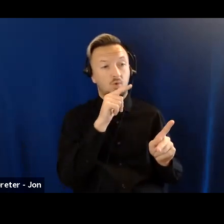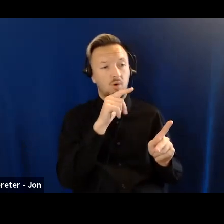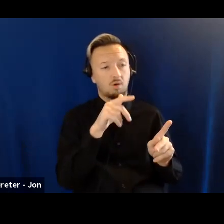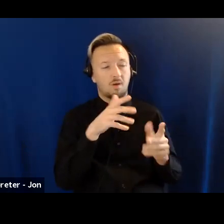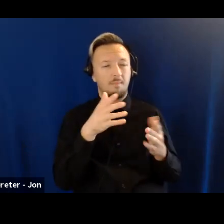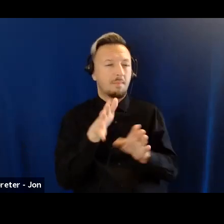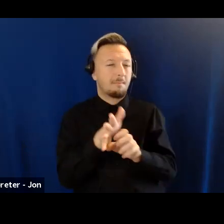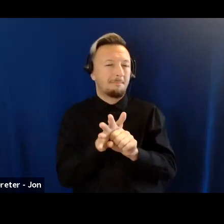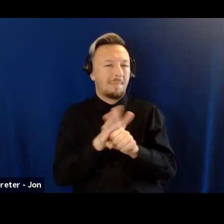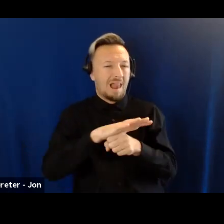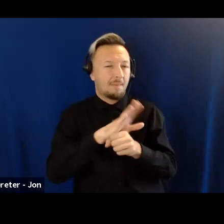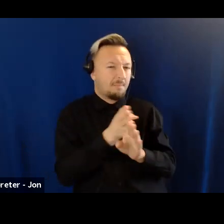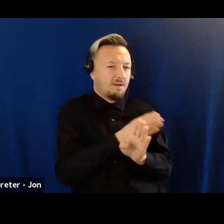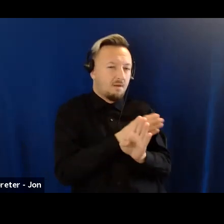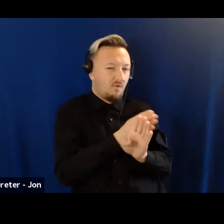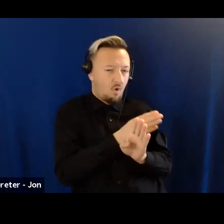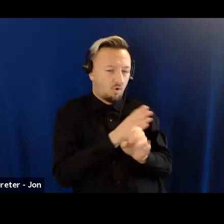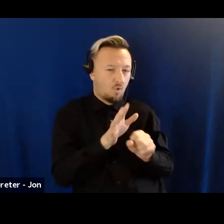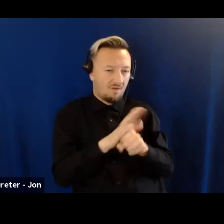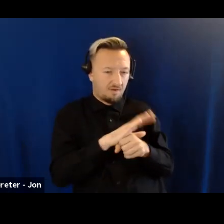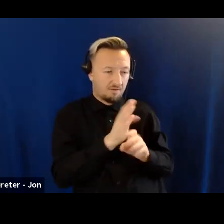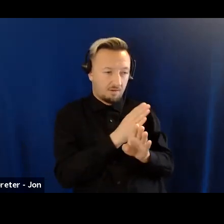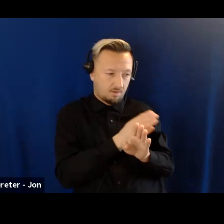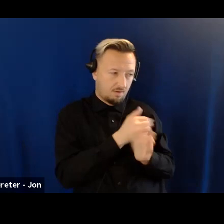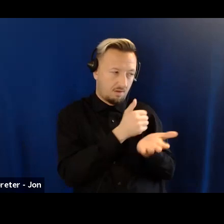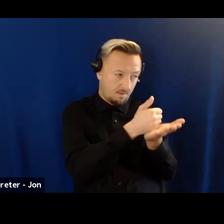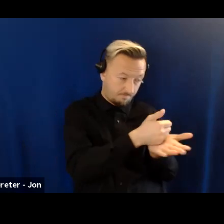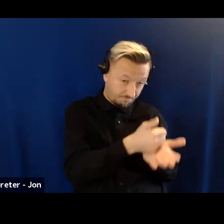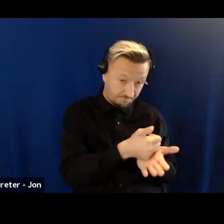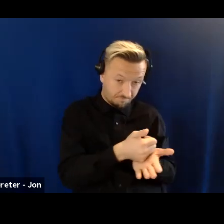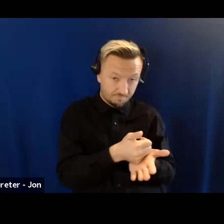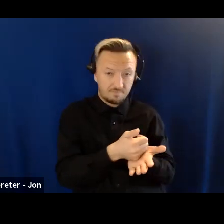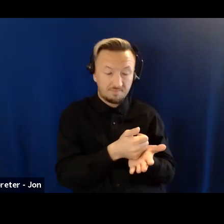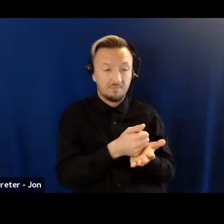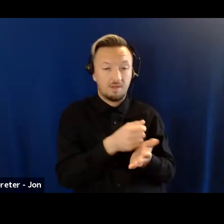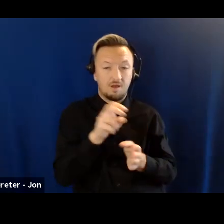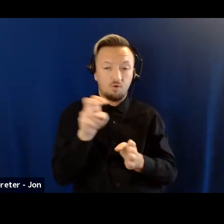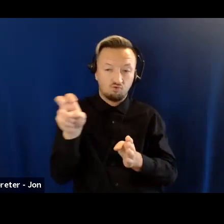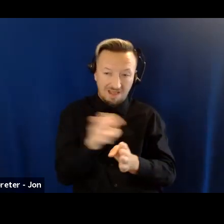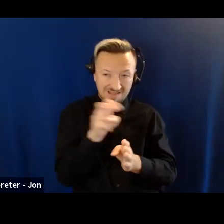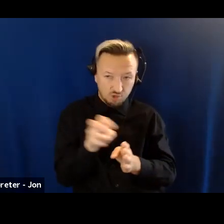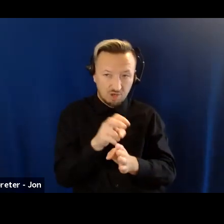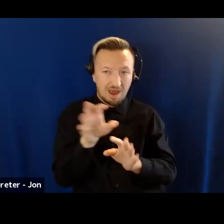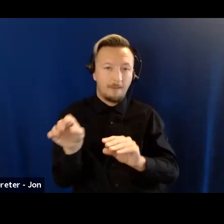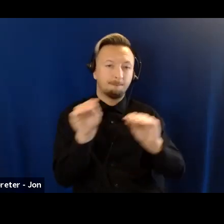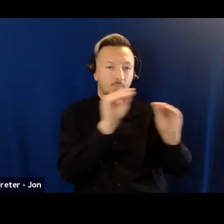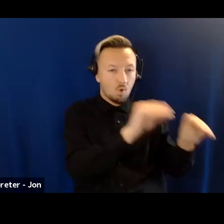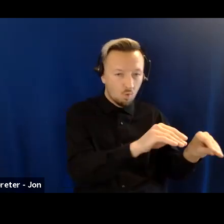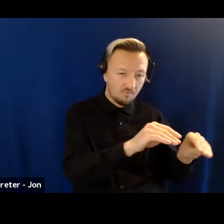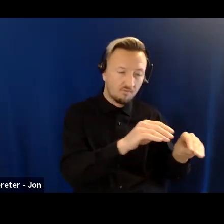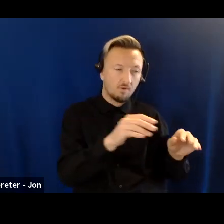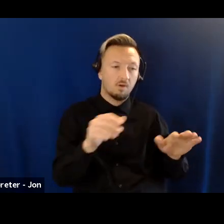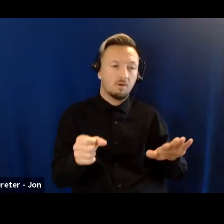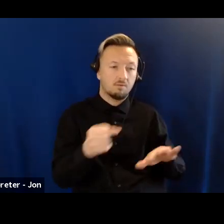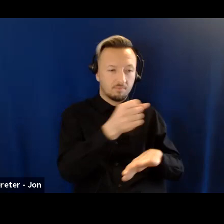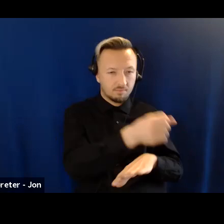pre-pandemic, and then not only are helping to continue to transition, but relocate individuals affected the most